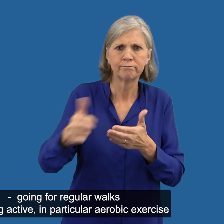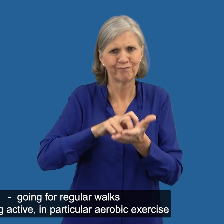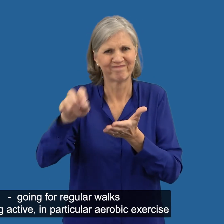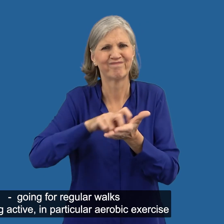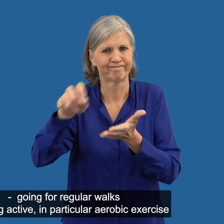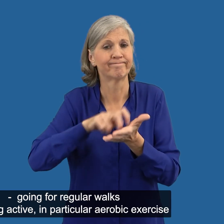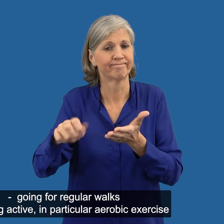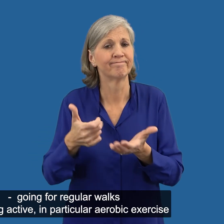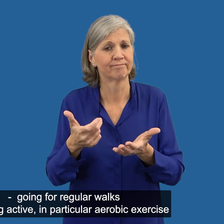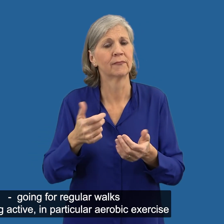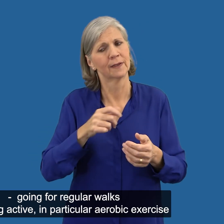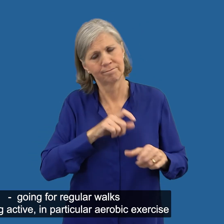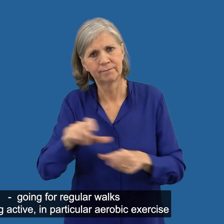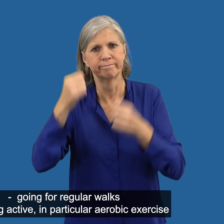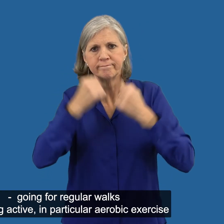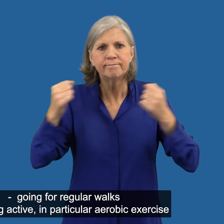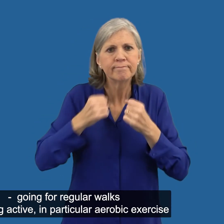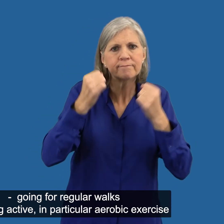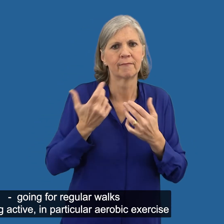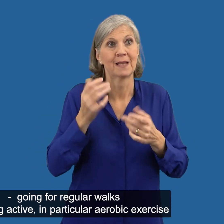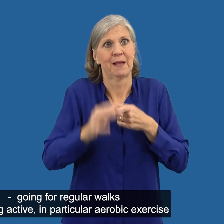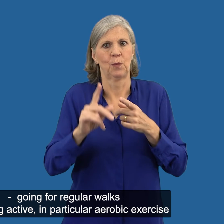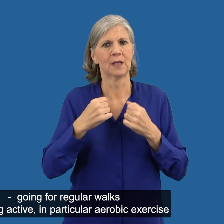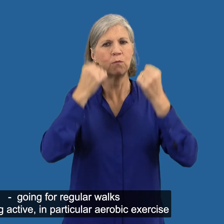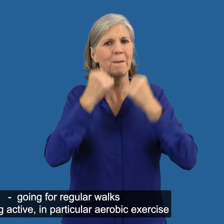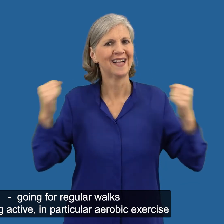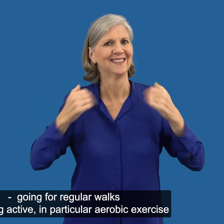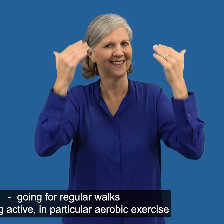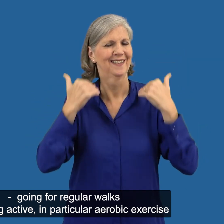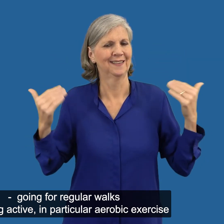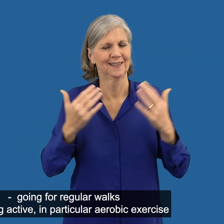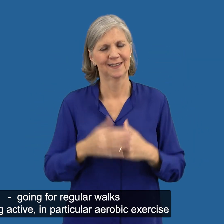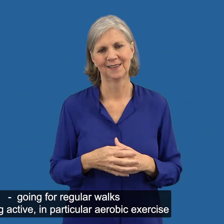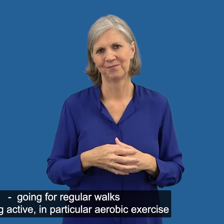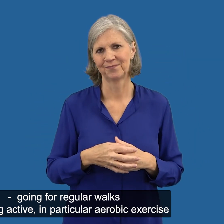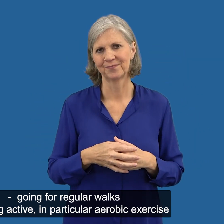going for regular walks, keeping active, in particular aerobic exercise.